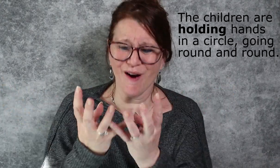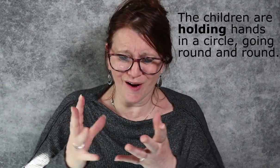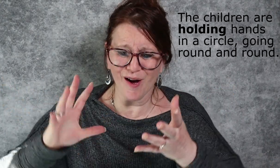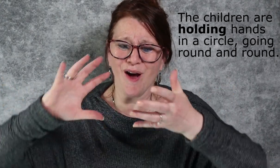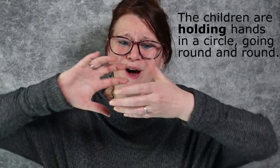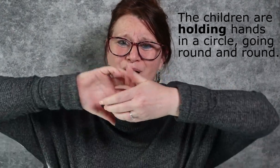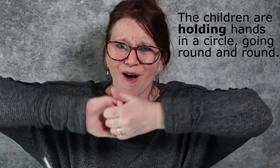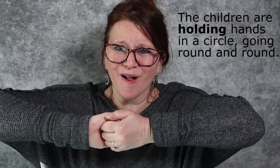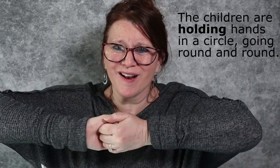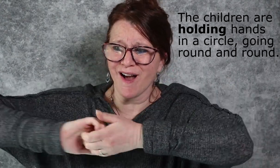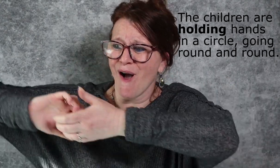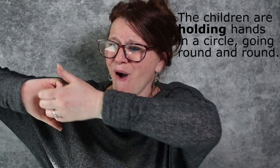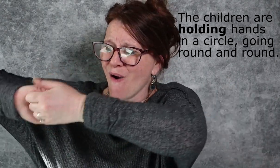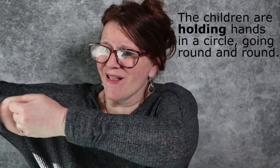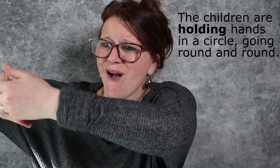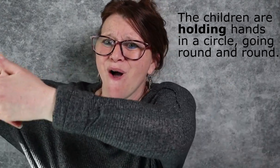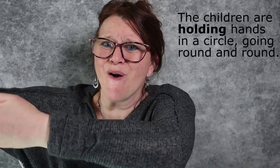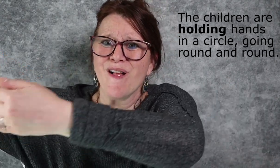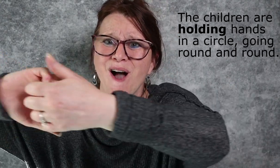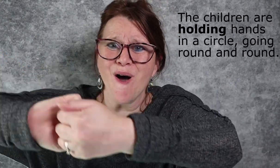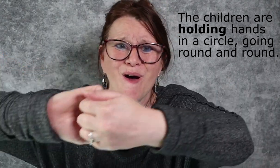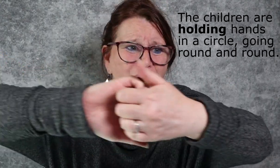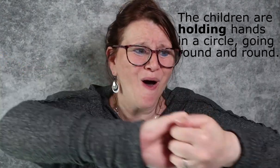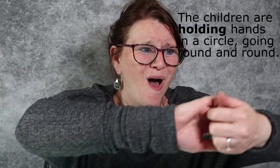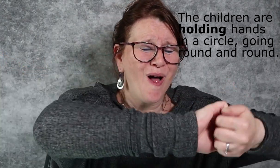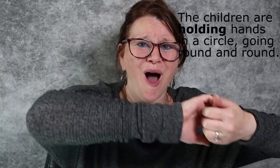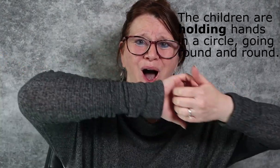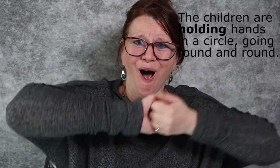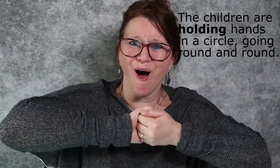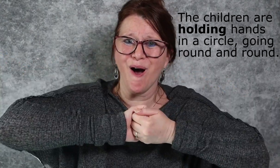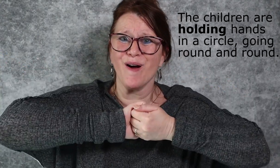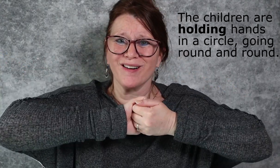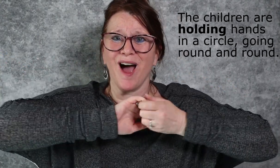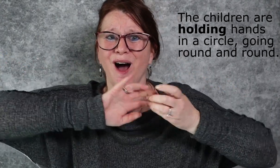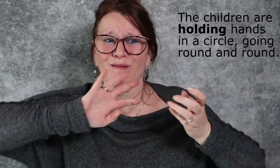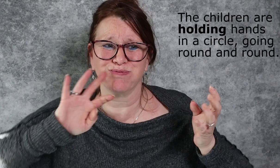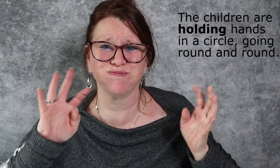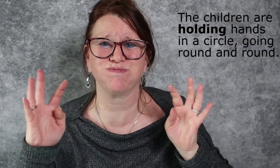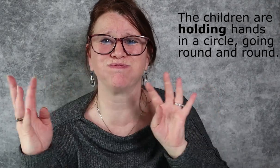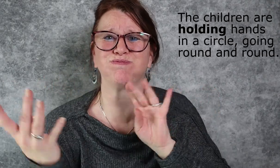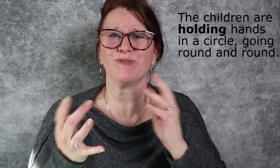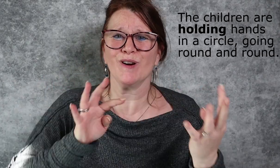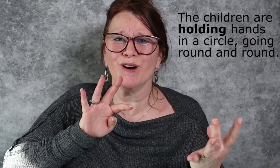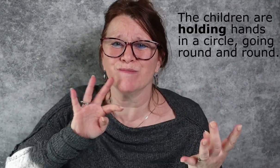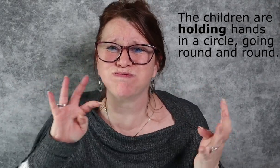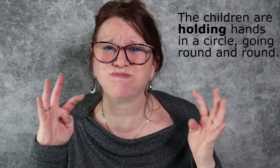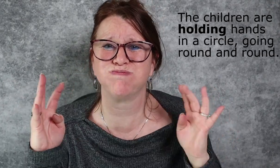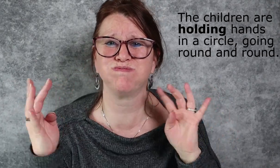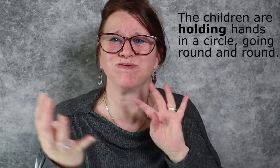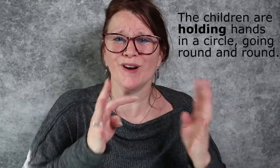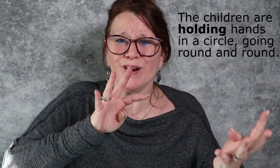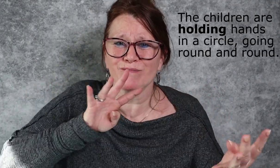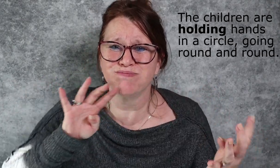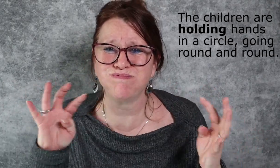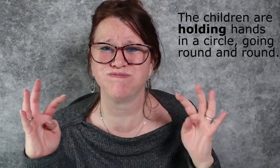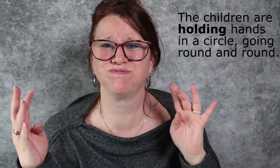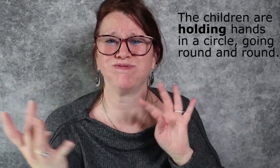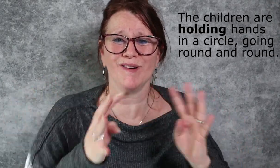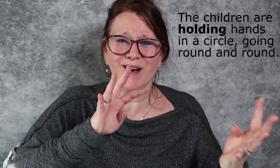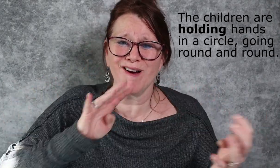The children are all standing in a circle, holding hands with each other, as they spin around together in the